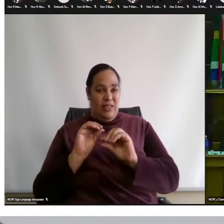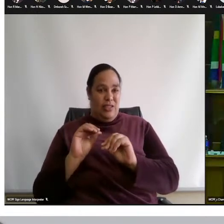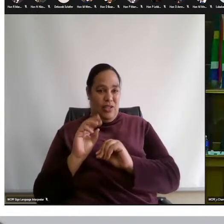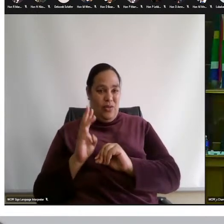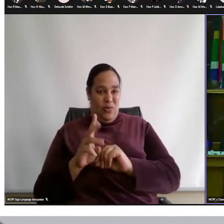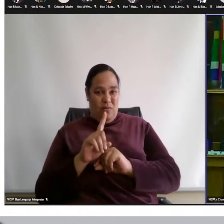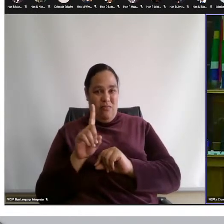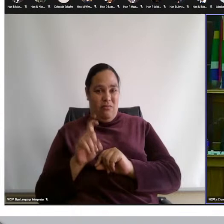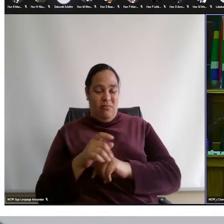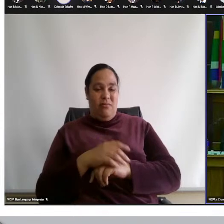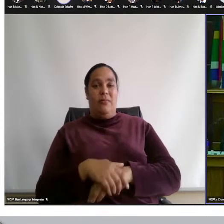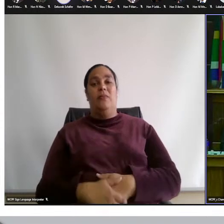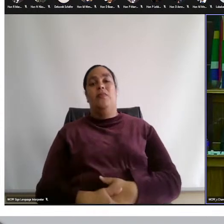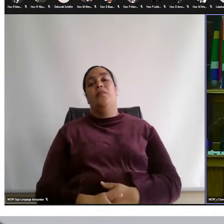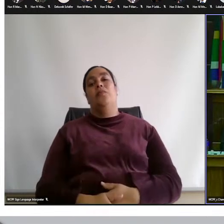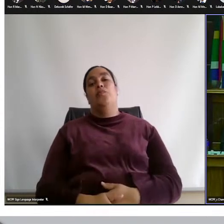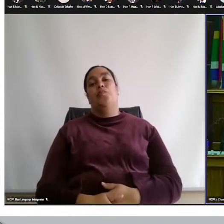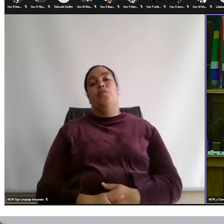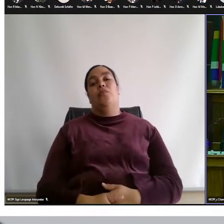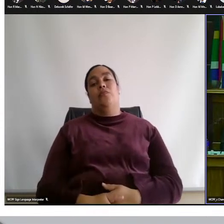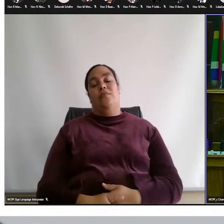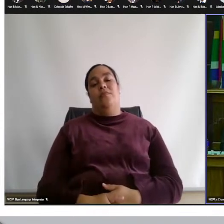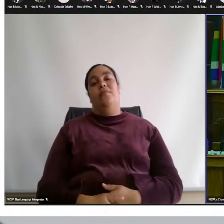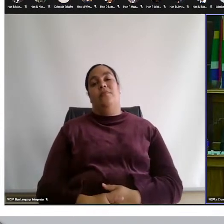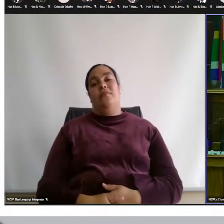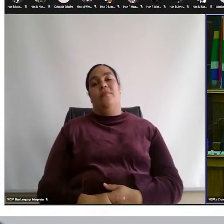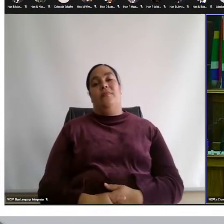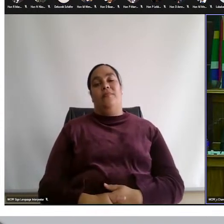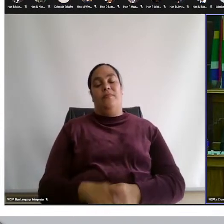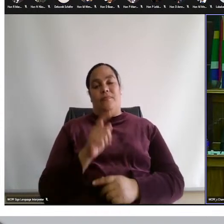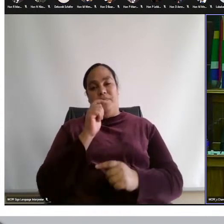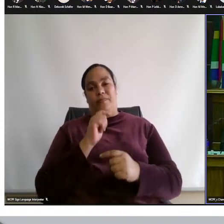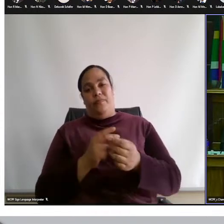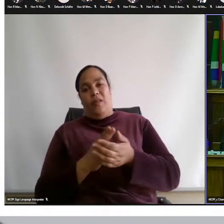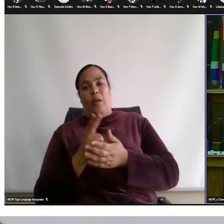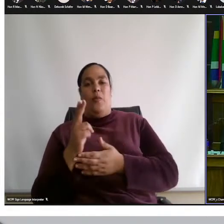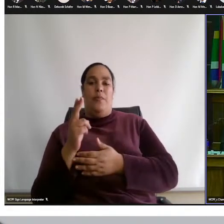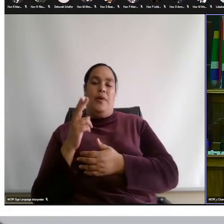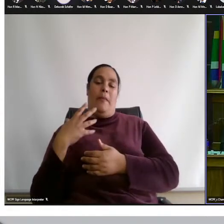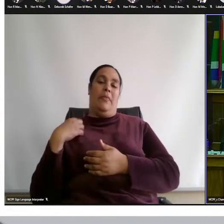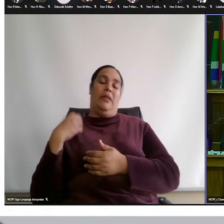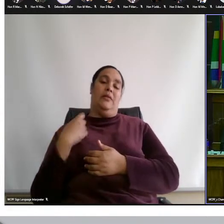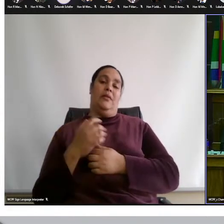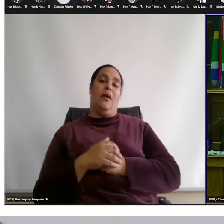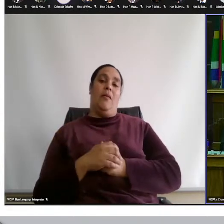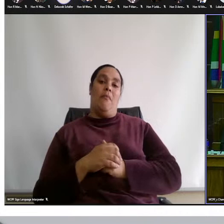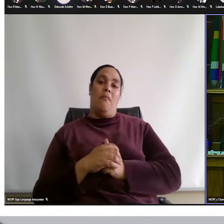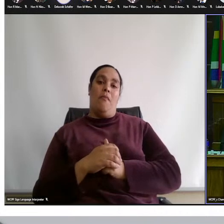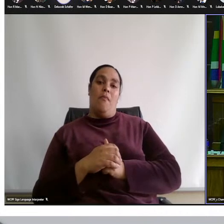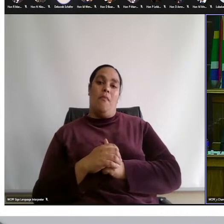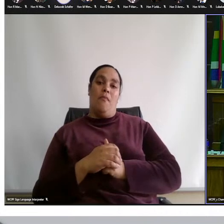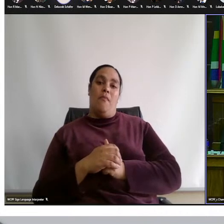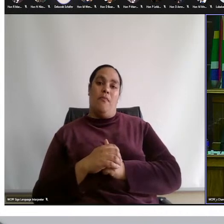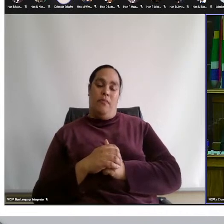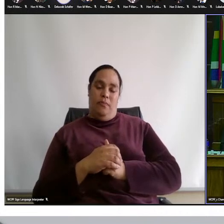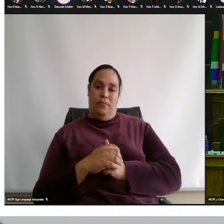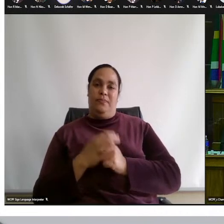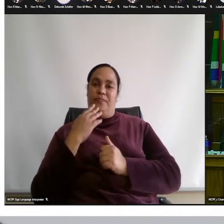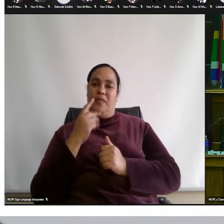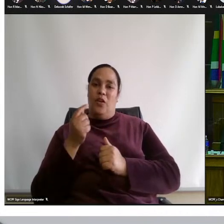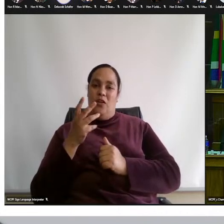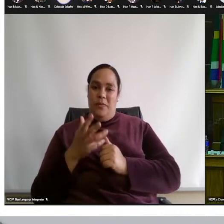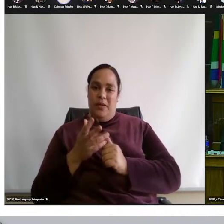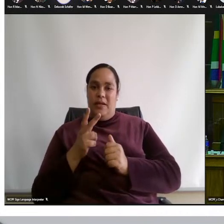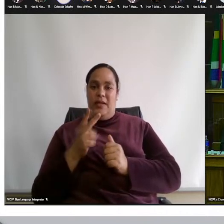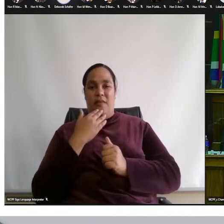Speaker. Thank you, Honourable Botha. I recognize the Honourable Minister. Thank you, Speaker, and again,